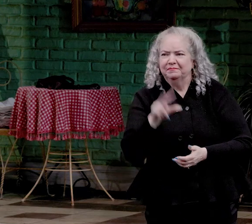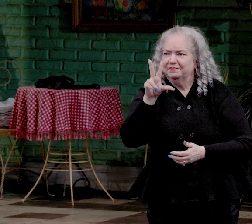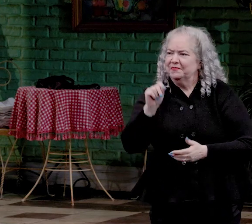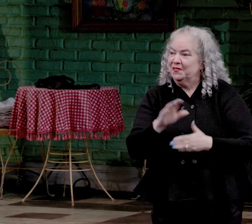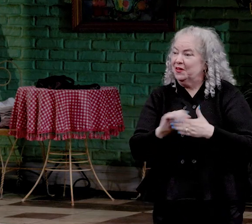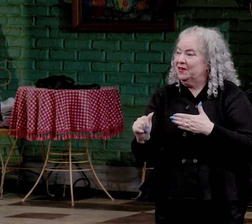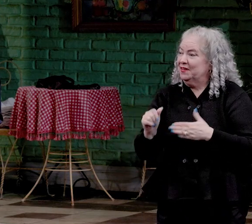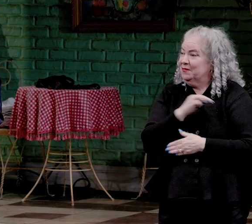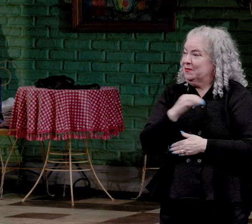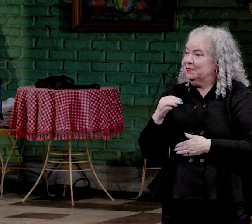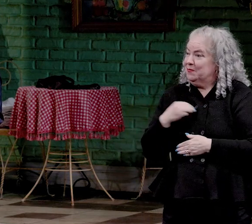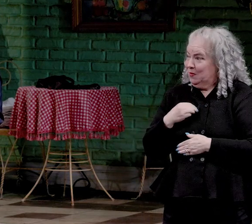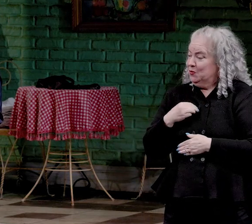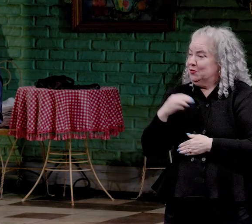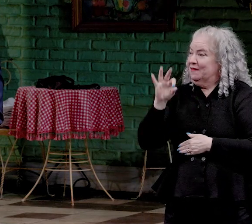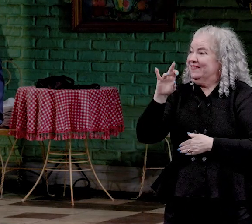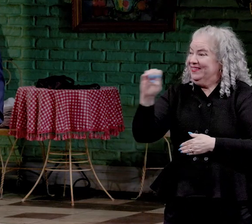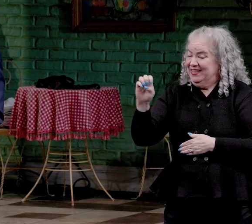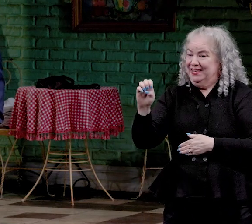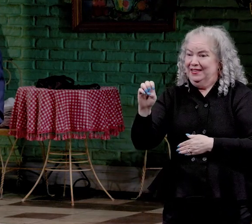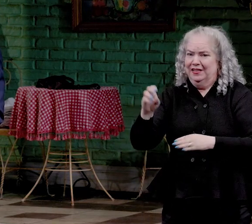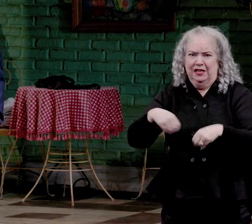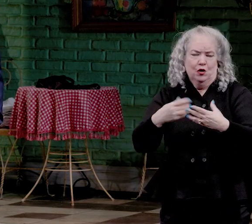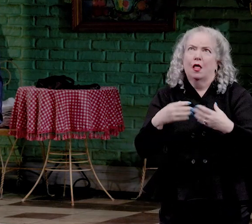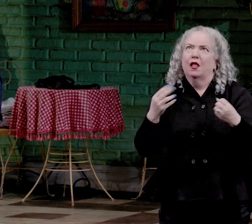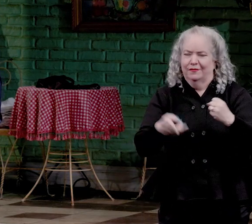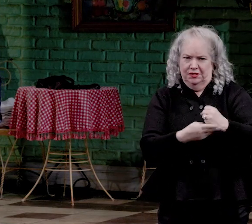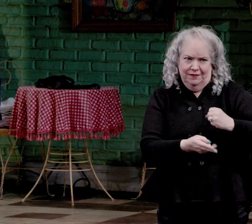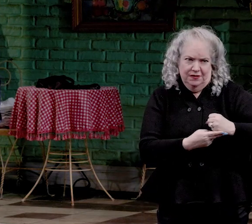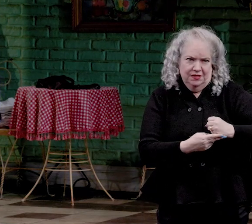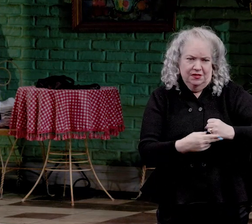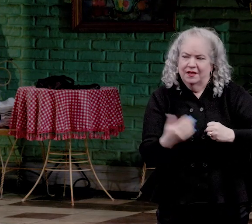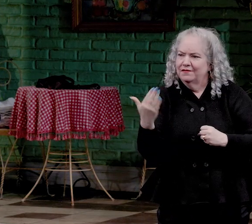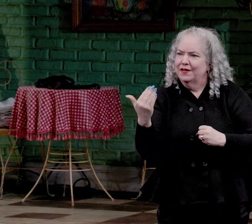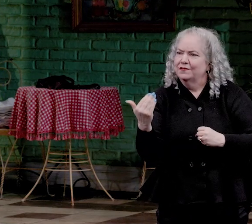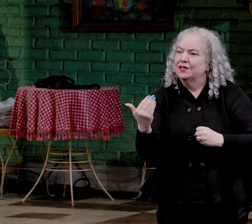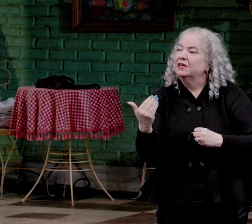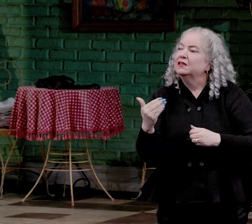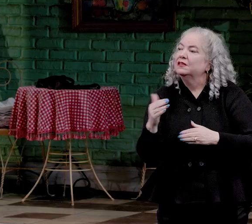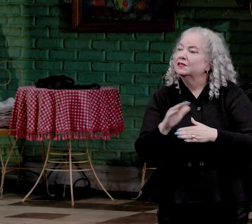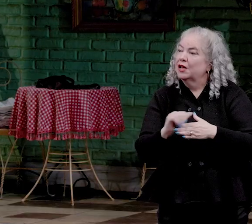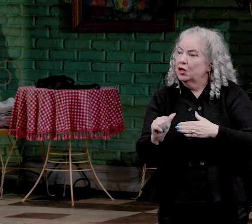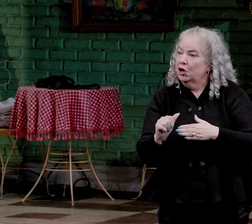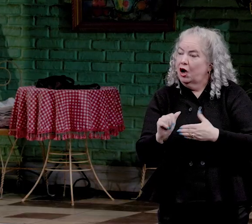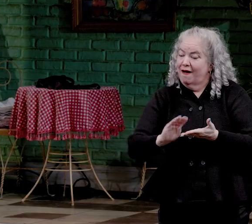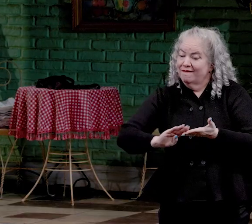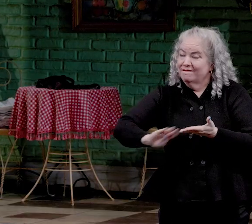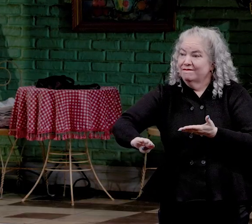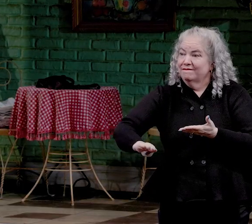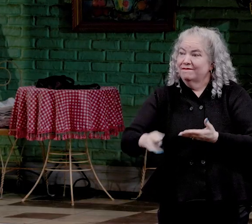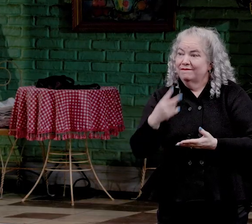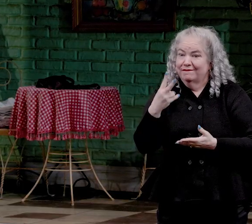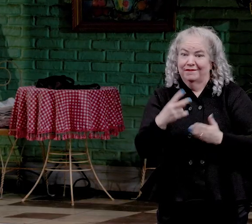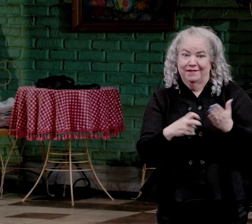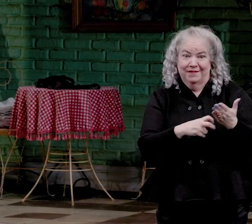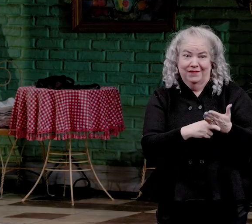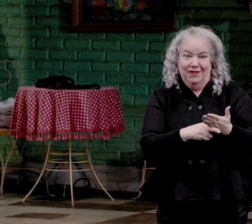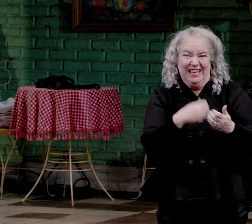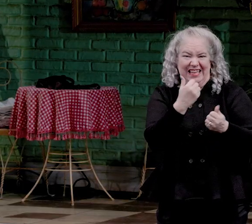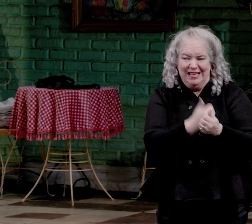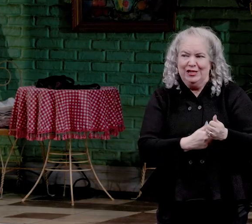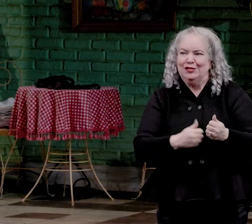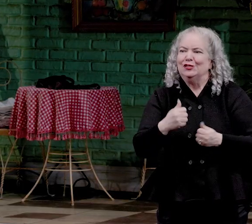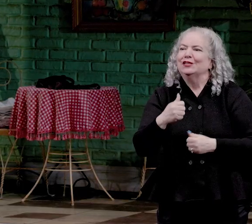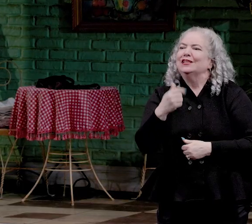$30 membership fee, which unlocks exclusive savings, including $15 off 2 tickets to each One Geva production. So